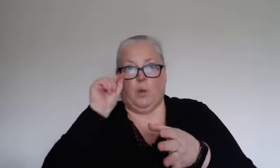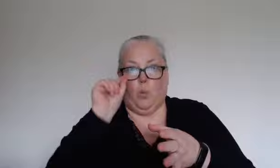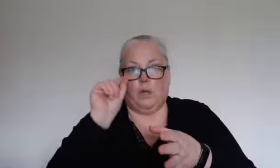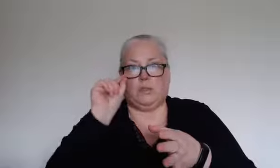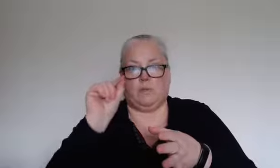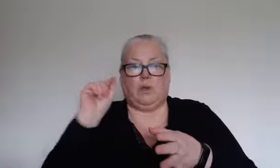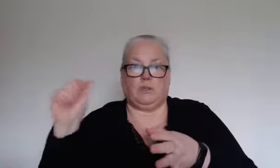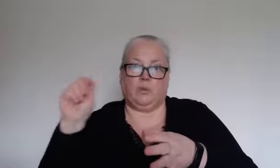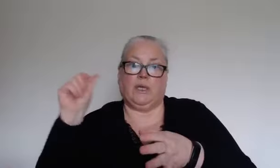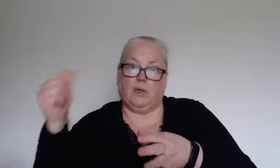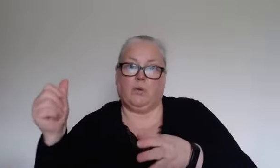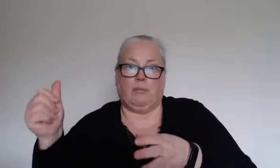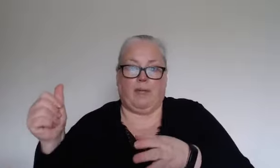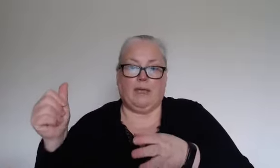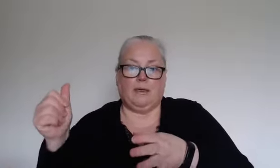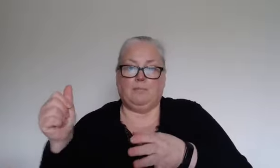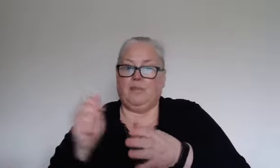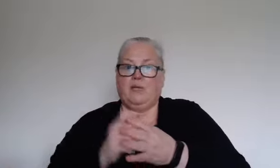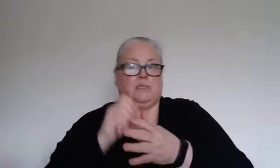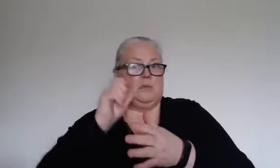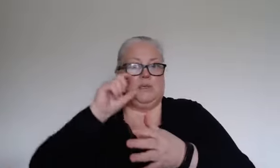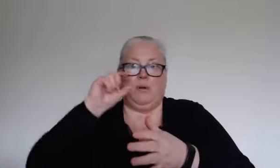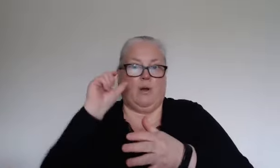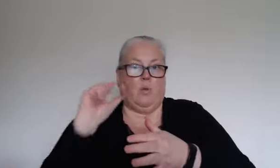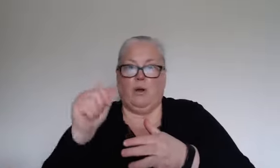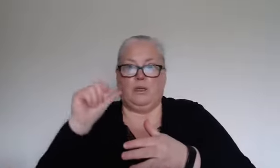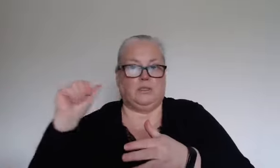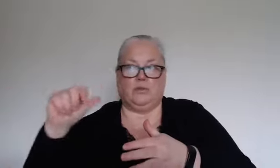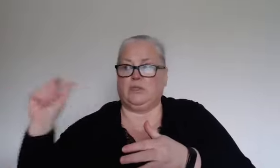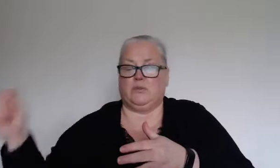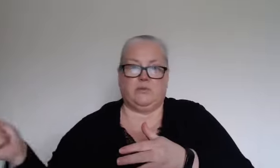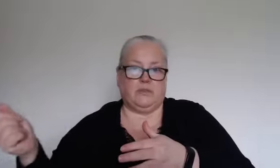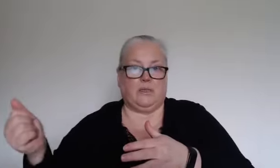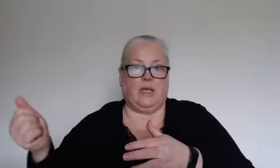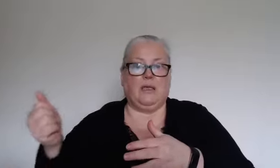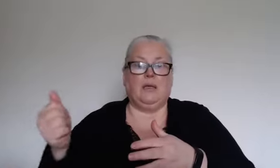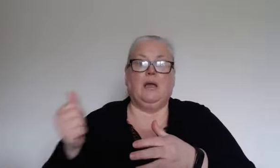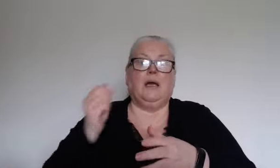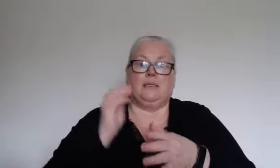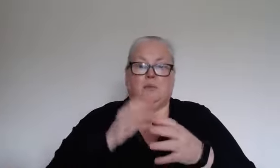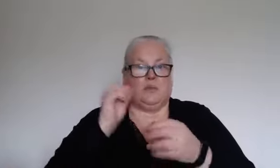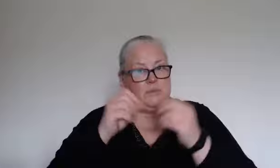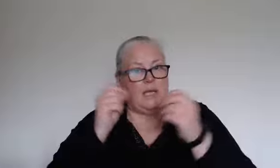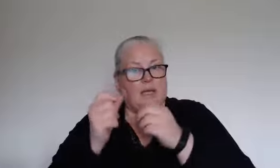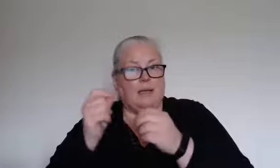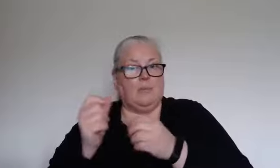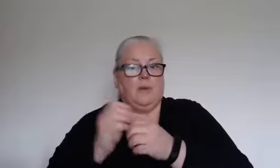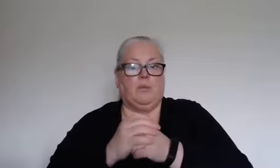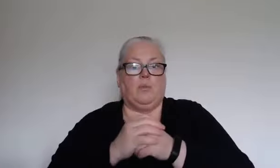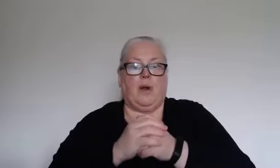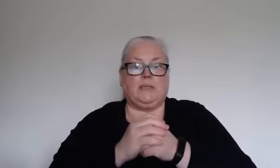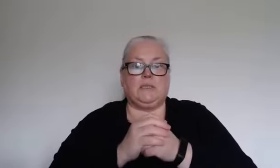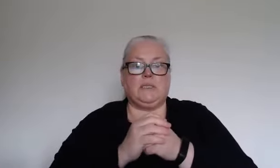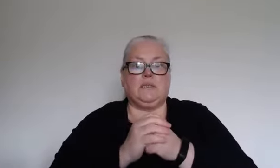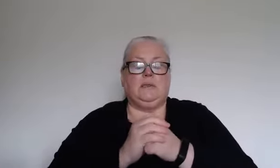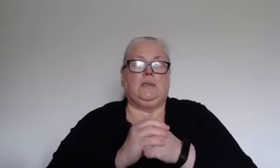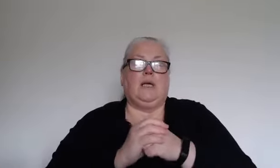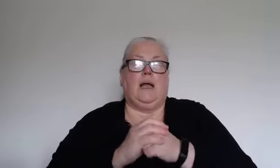one small tweak you can make. Some of them are one done and dusted thing, and some of them take a little bit more practice.